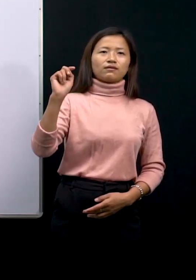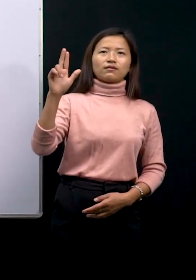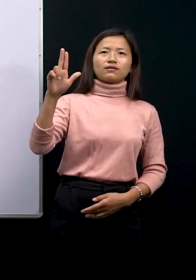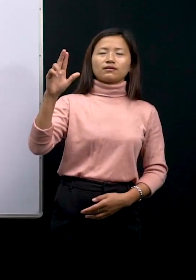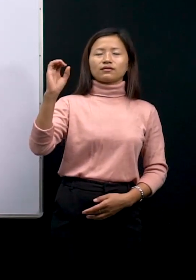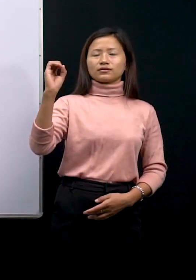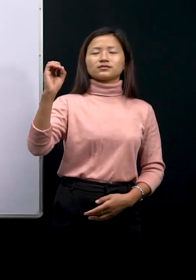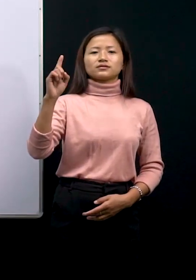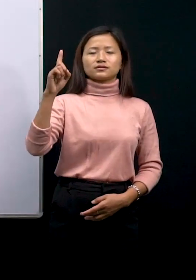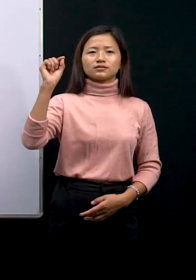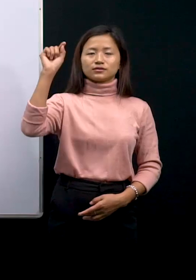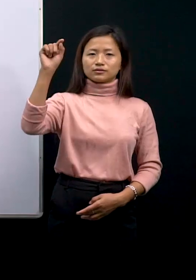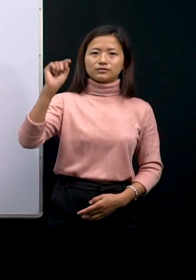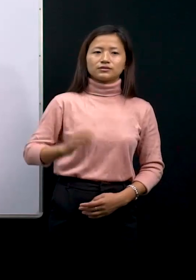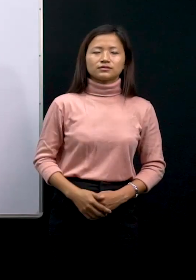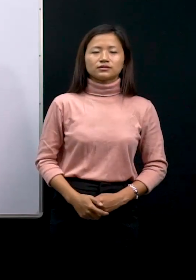Why?